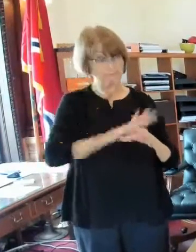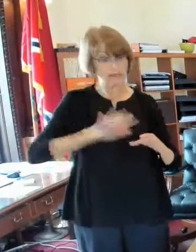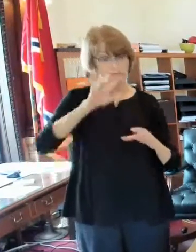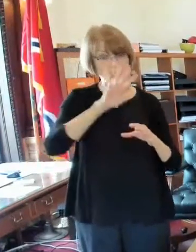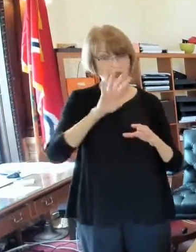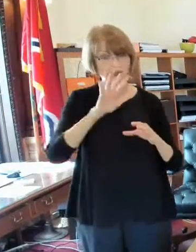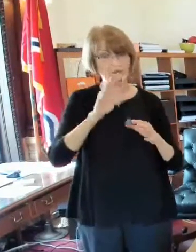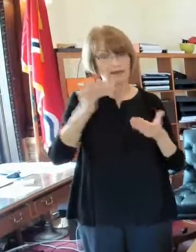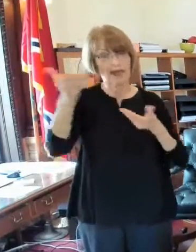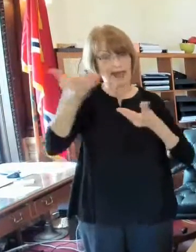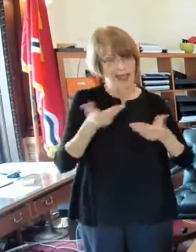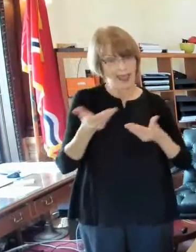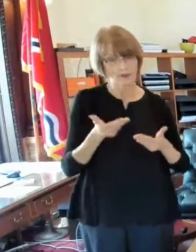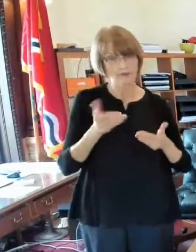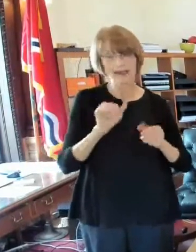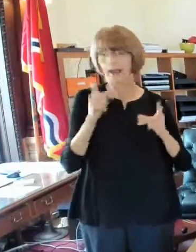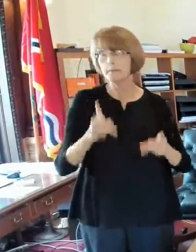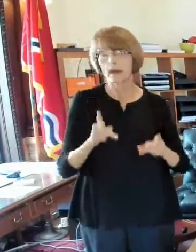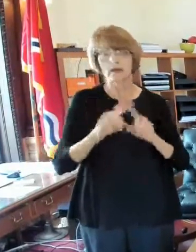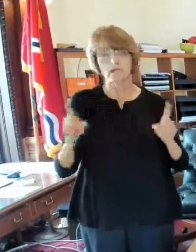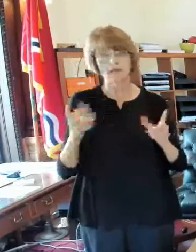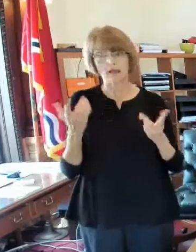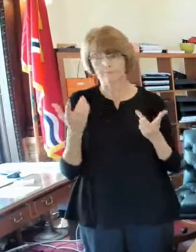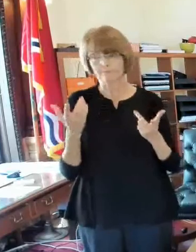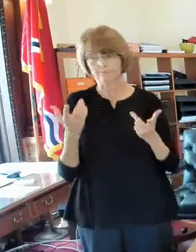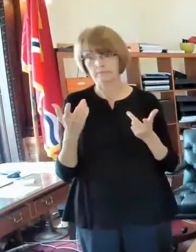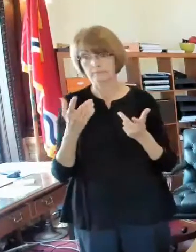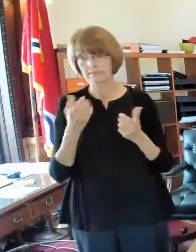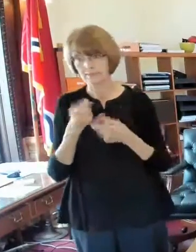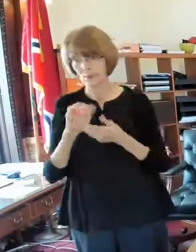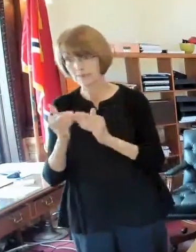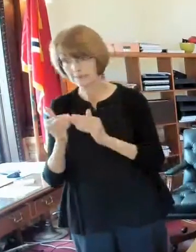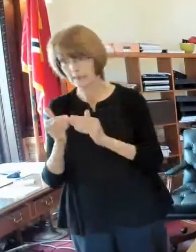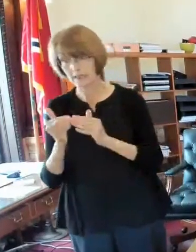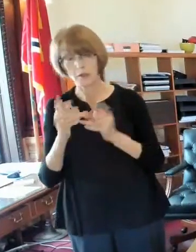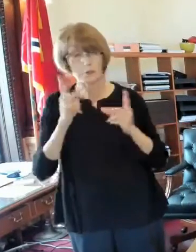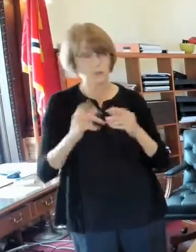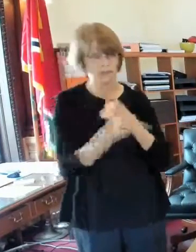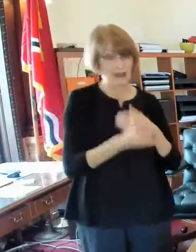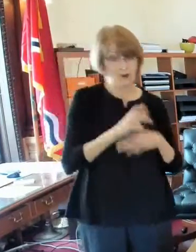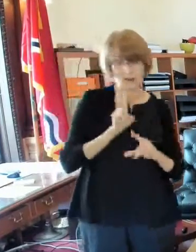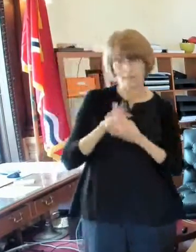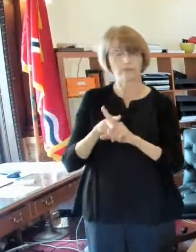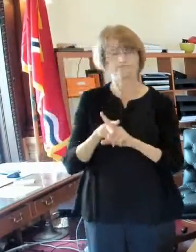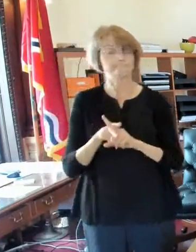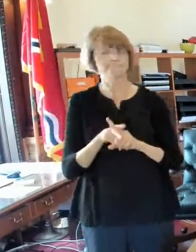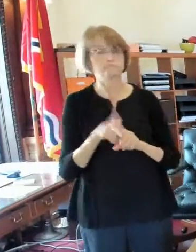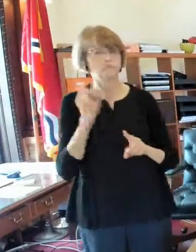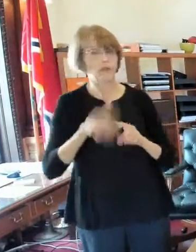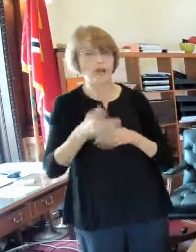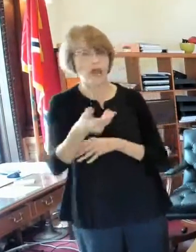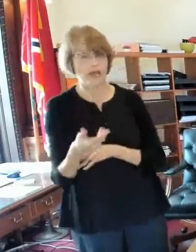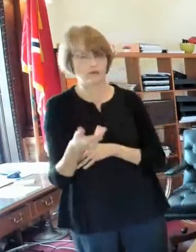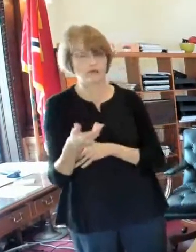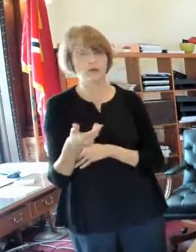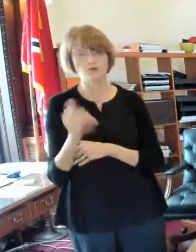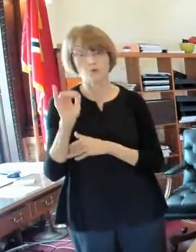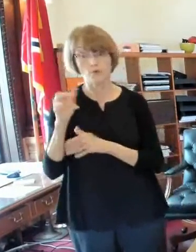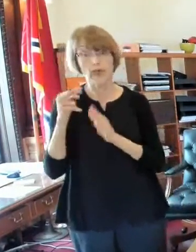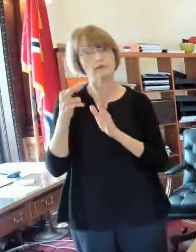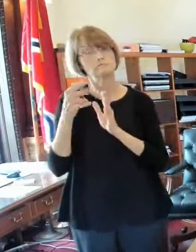but we cannot hire anyone who lives in St. Louis County. So we want that residency lifted. The second thing we